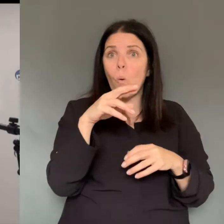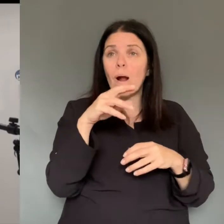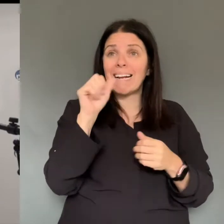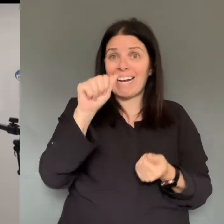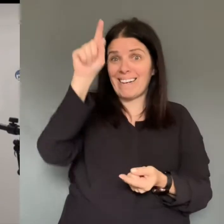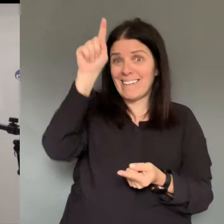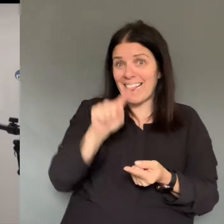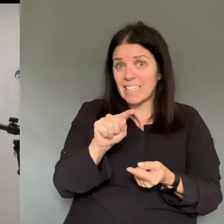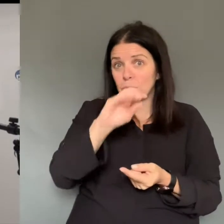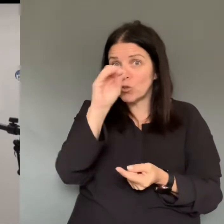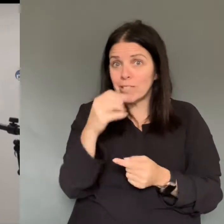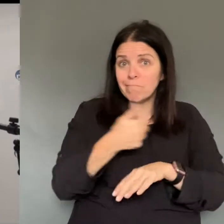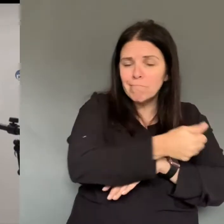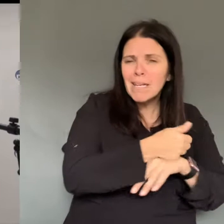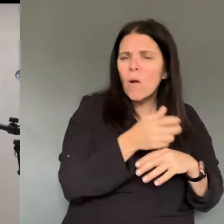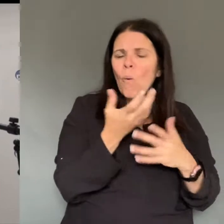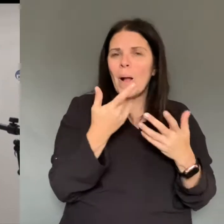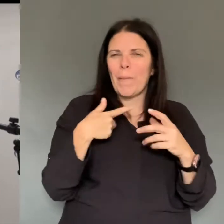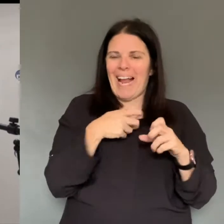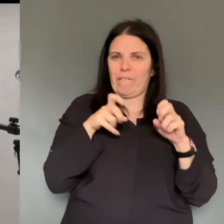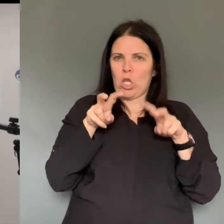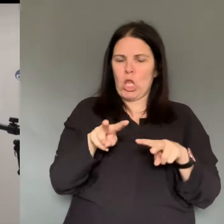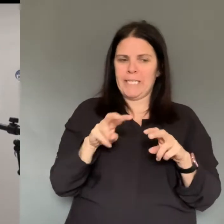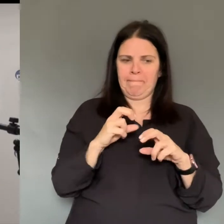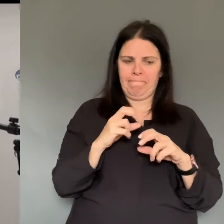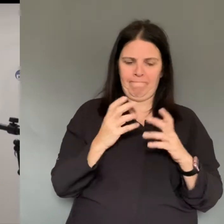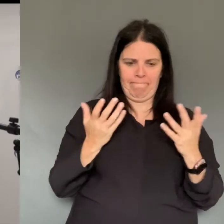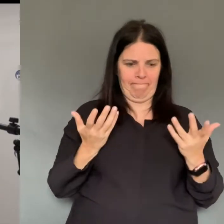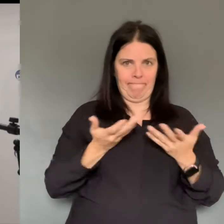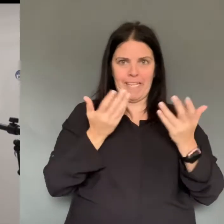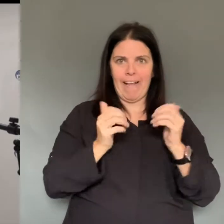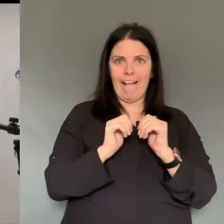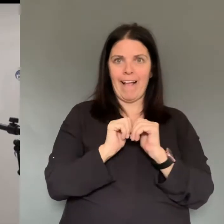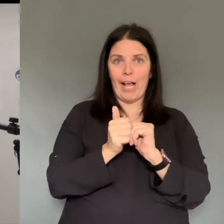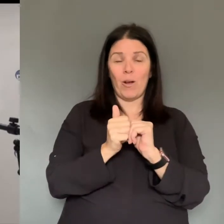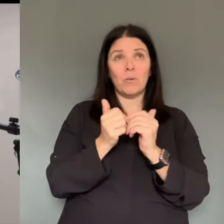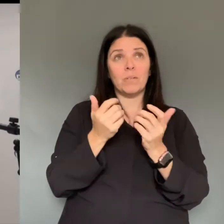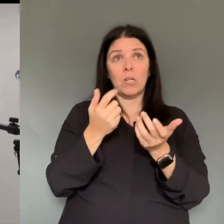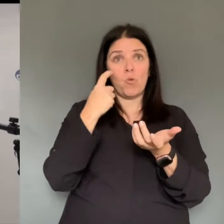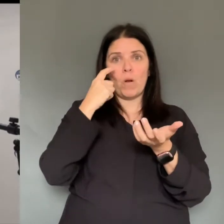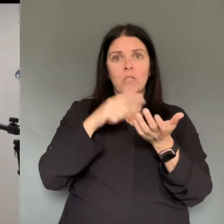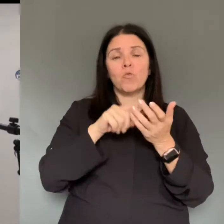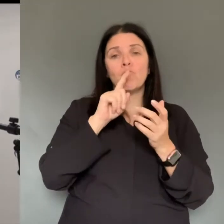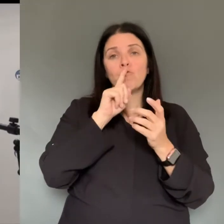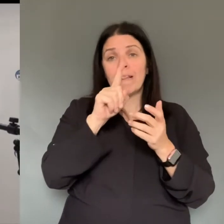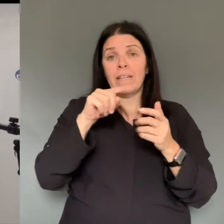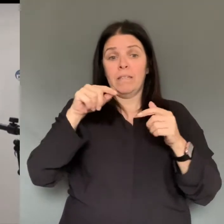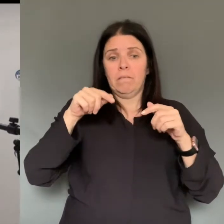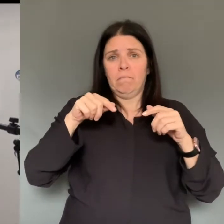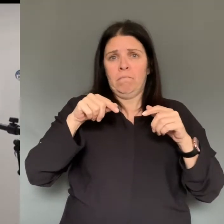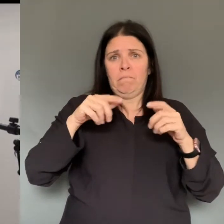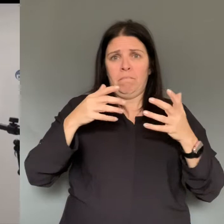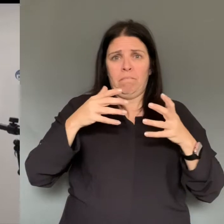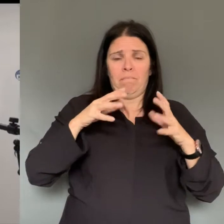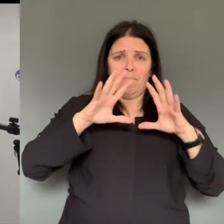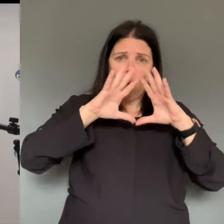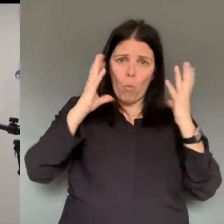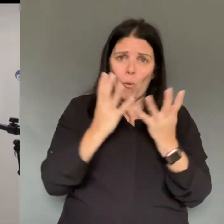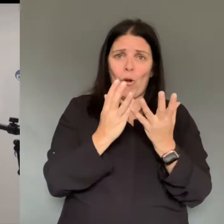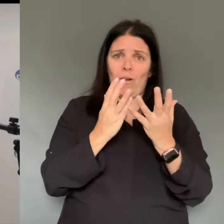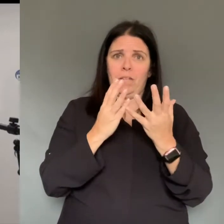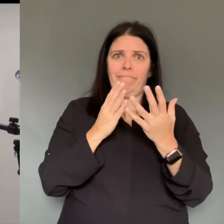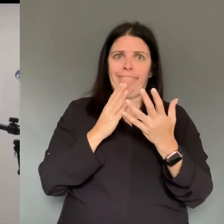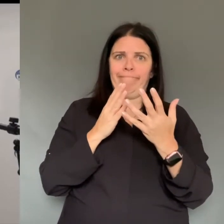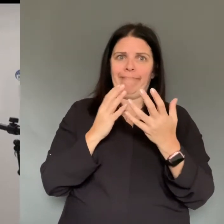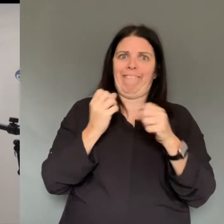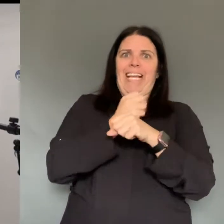we reduce the risk to our community, our respective community, in the best possible way. Okay, so I mean, I heard yesterday and even the other day